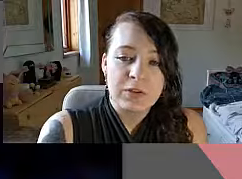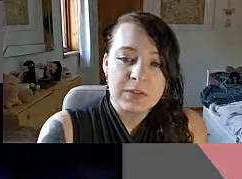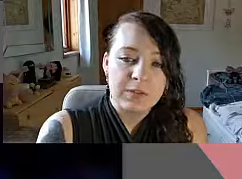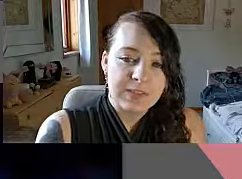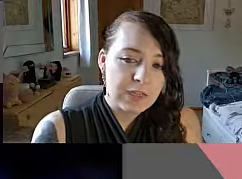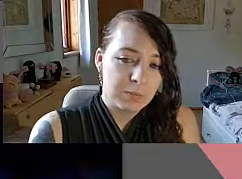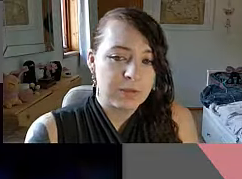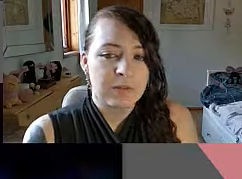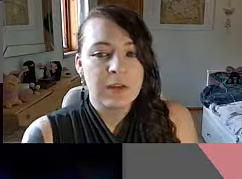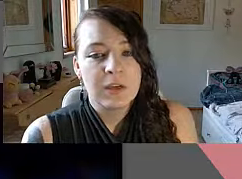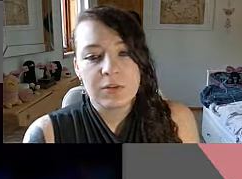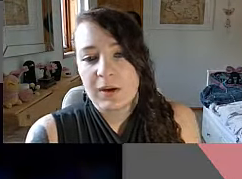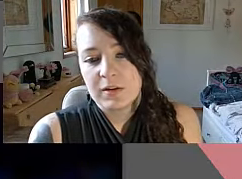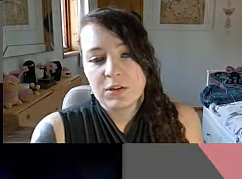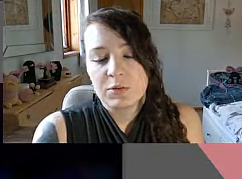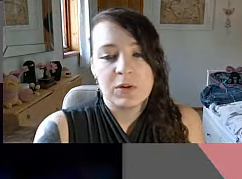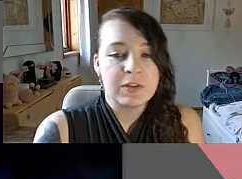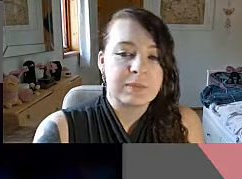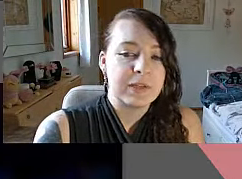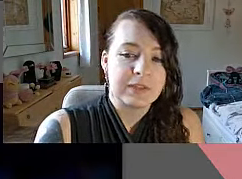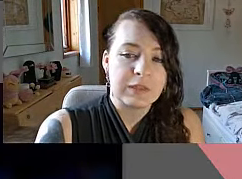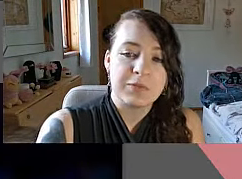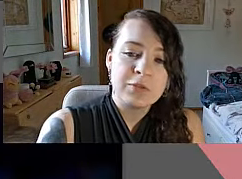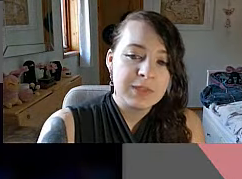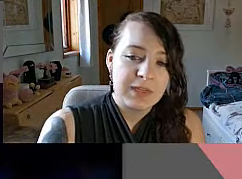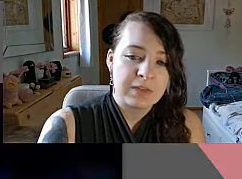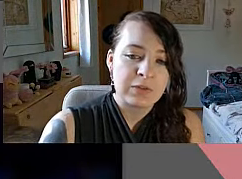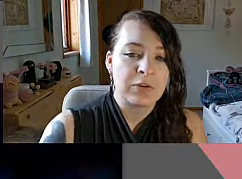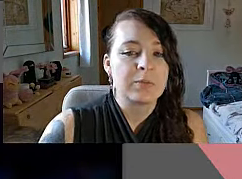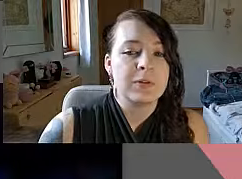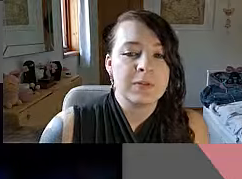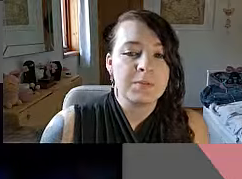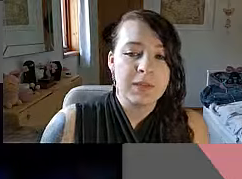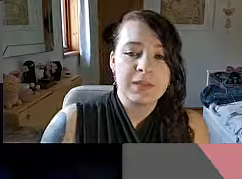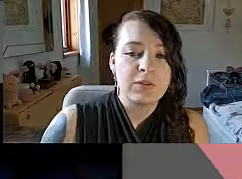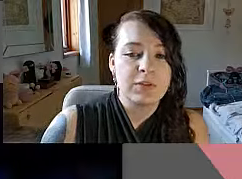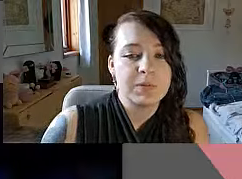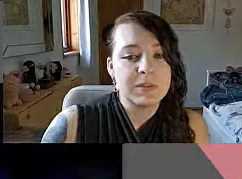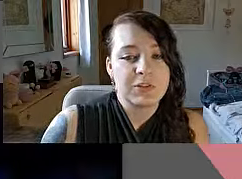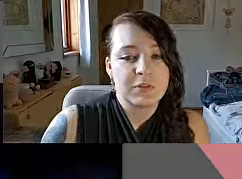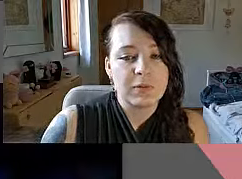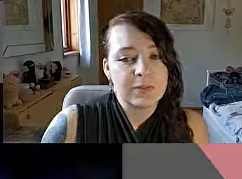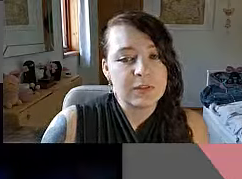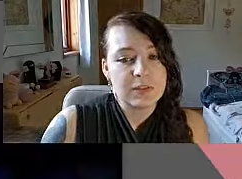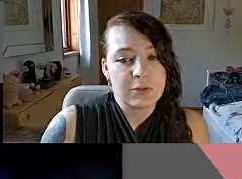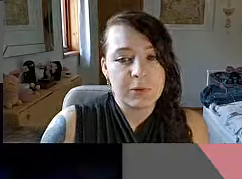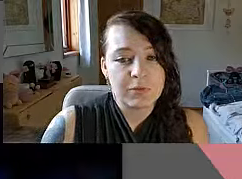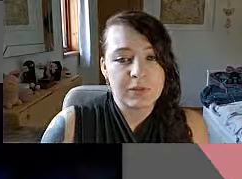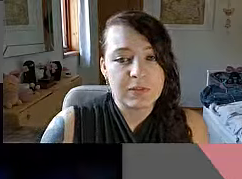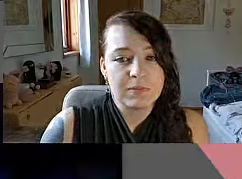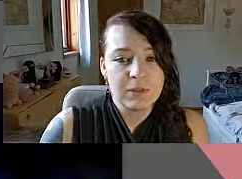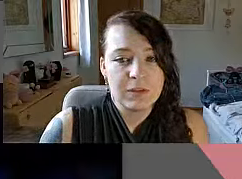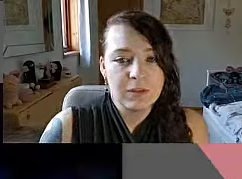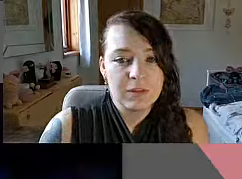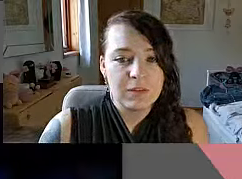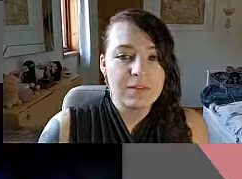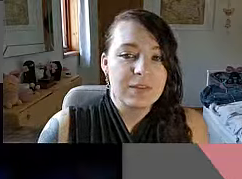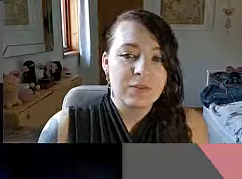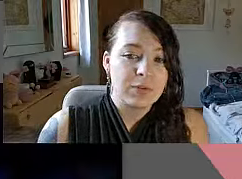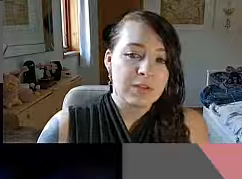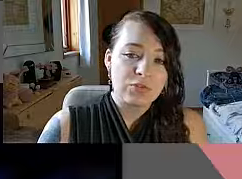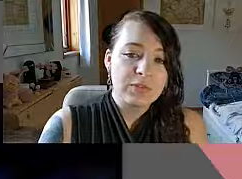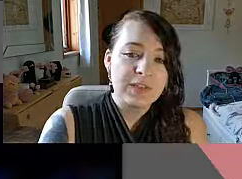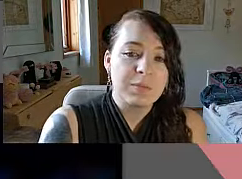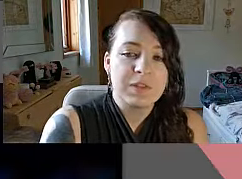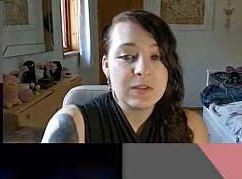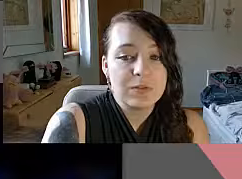pressing the auto attack button, your character will automatically perform attacks and combos based on their position relevant to their opponent. This is a